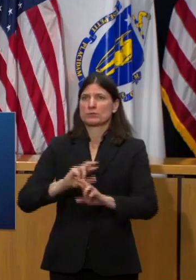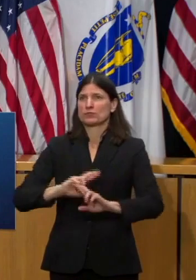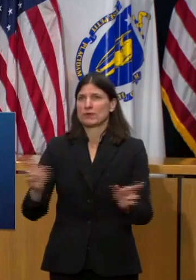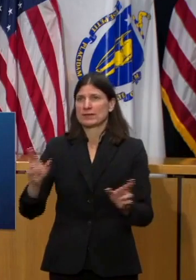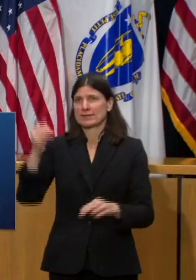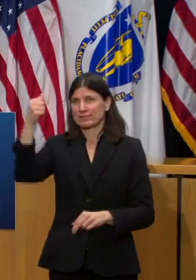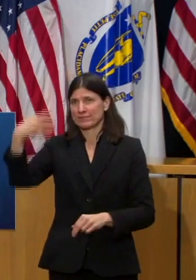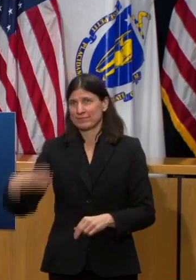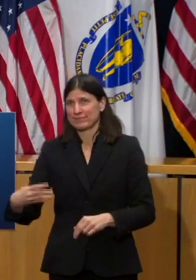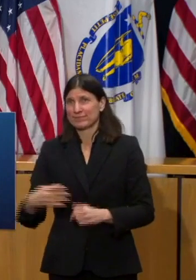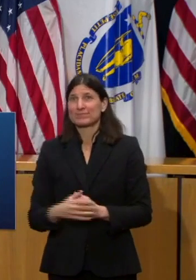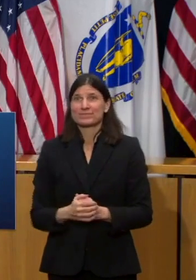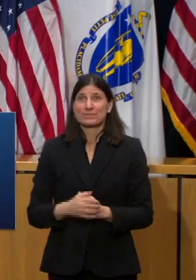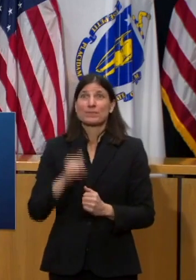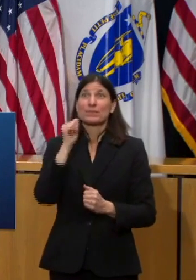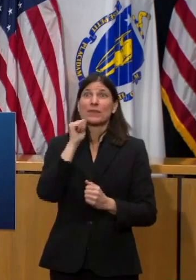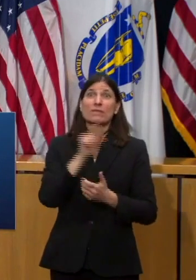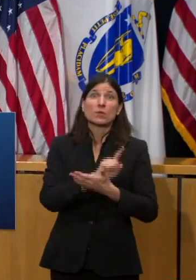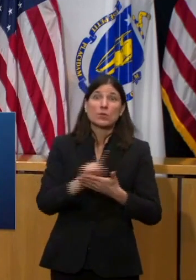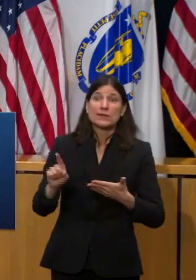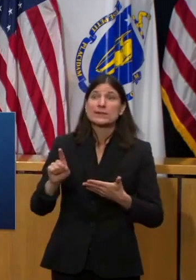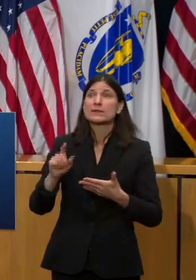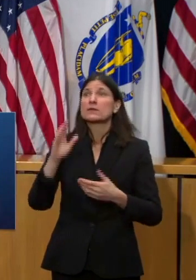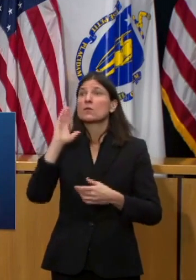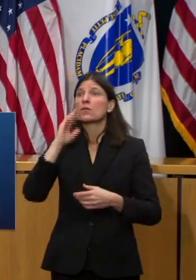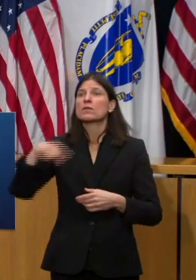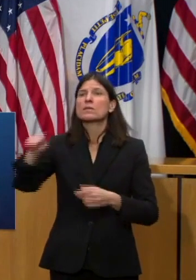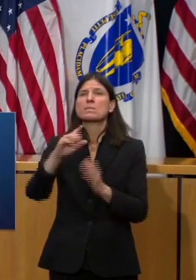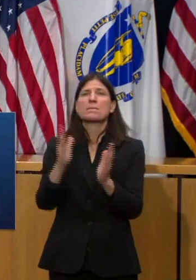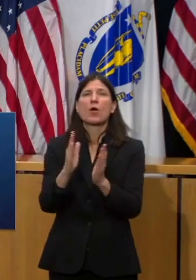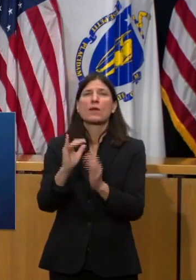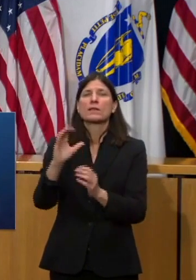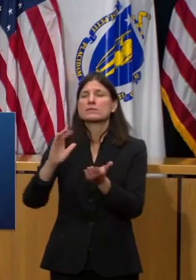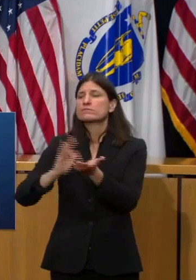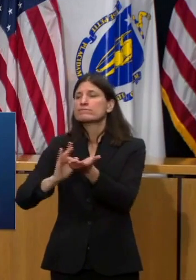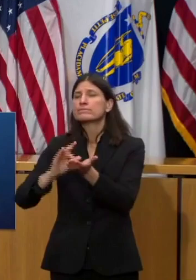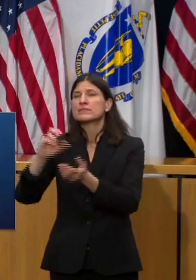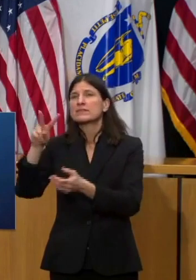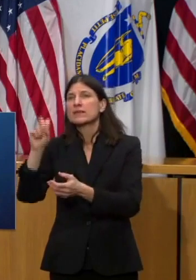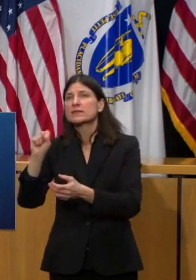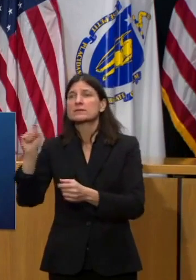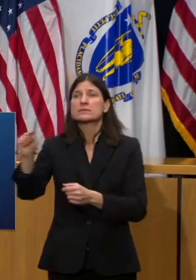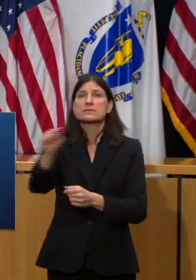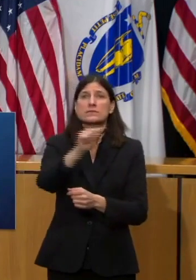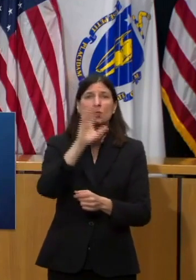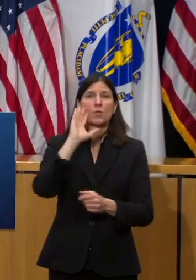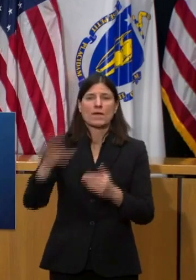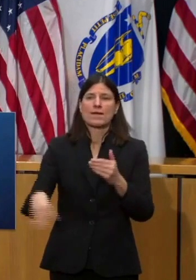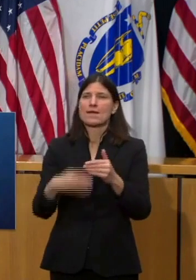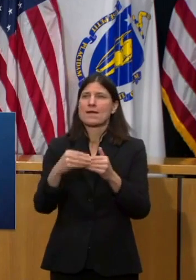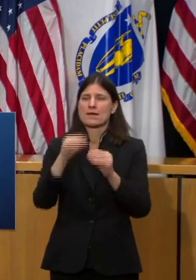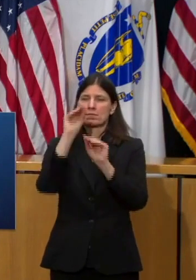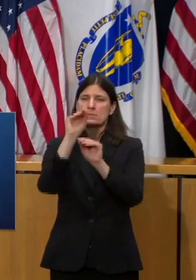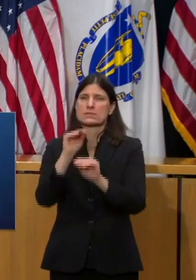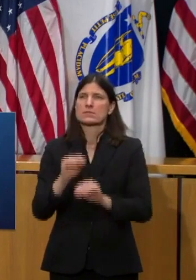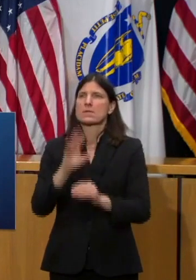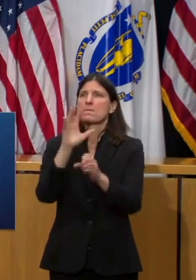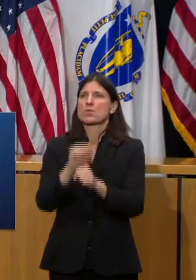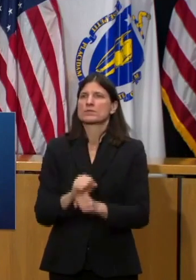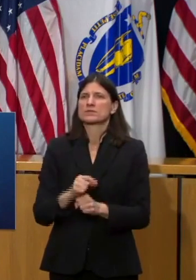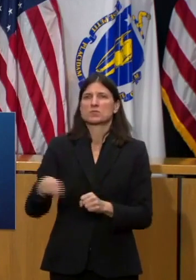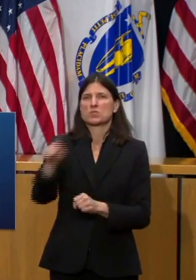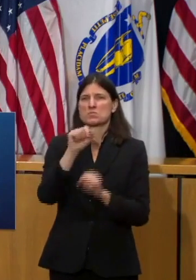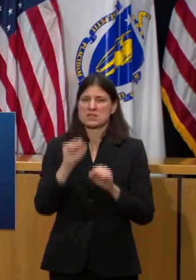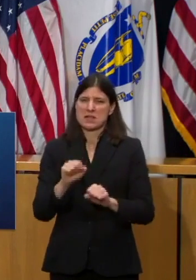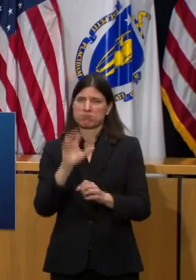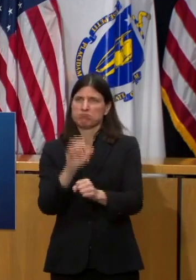and some of the regional collaboratives. Details for booking these appointments can be found via the new COVID-19 vaccine finder,